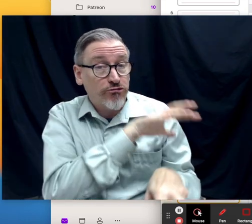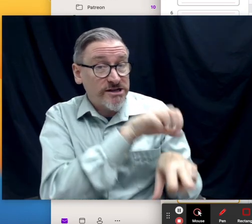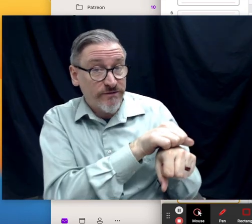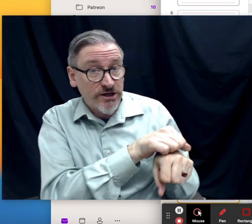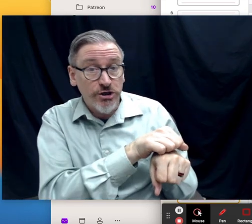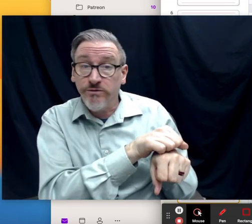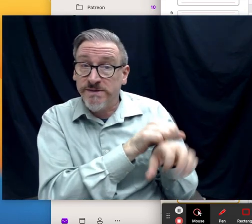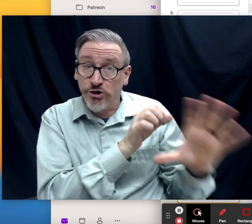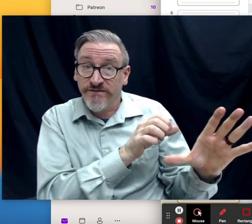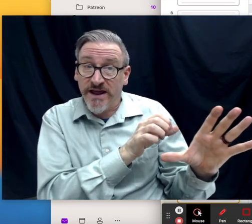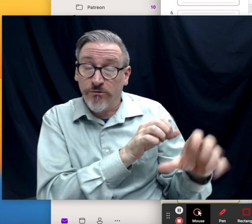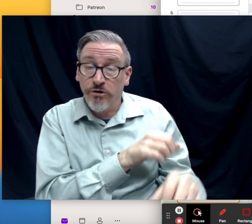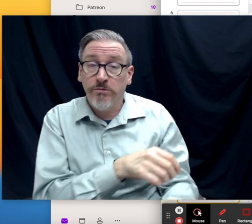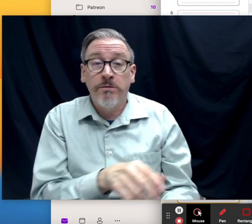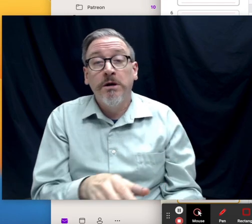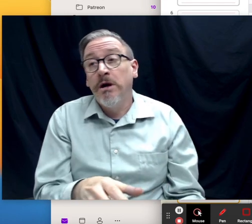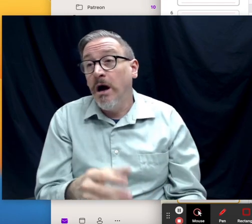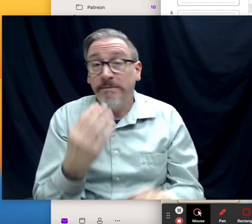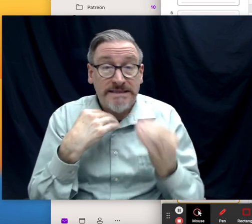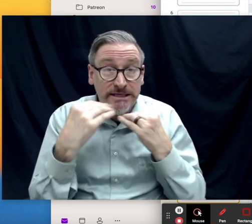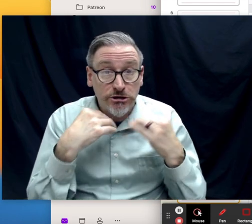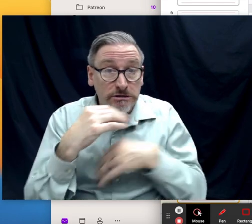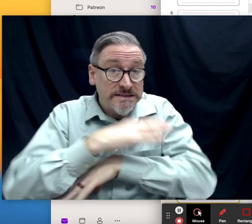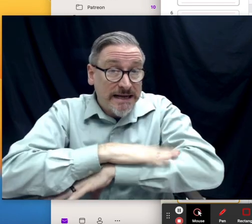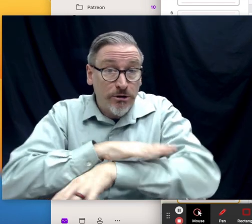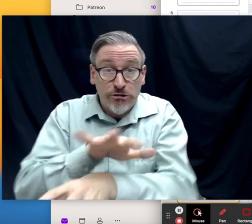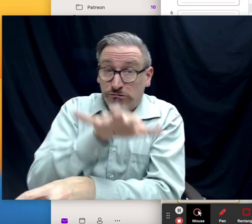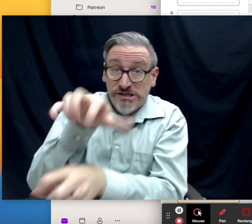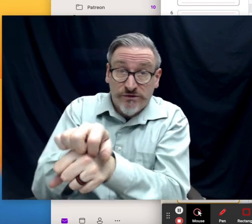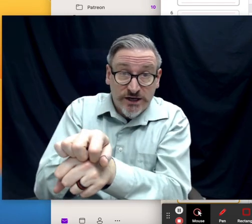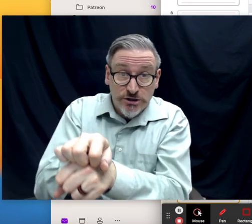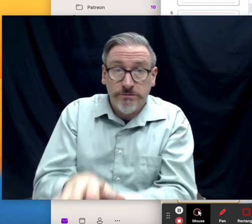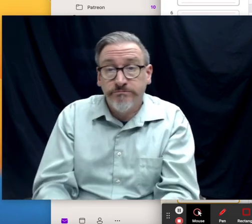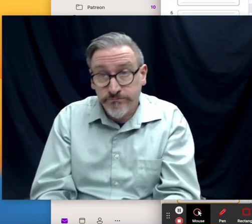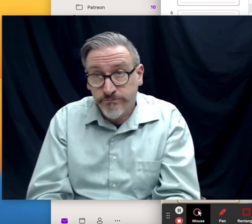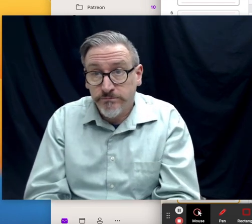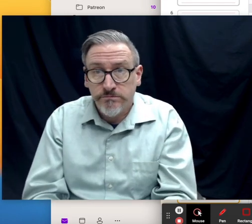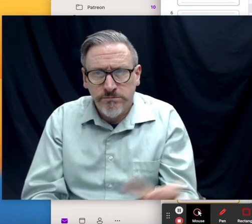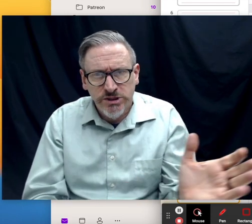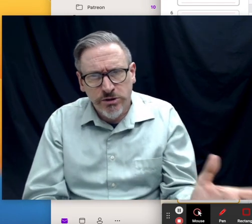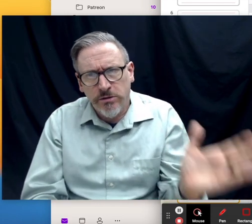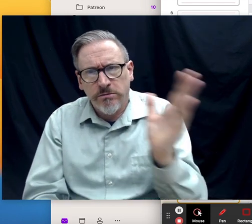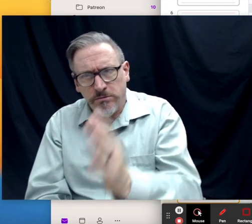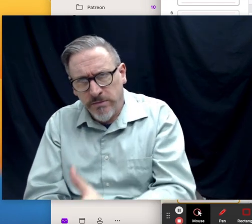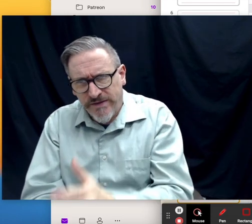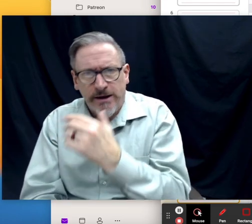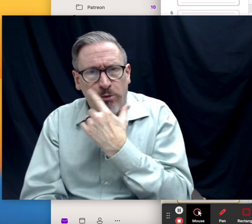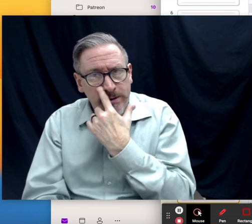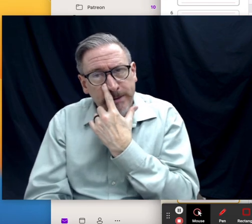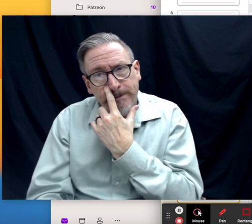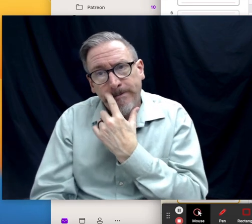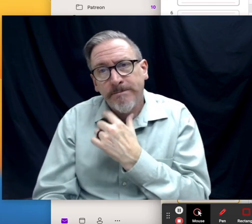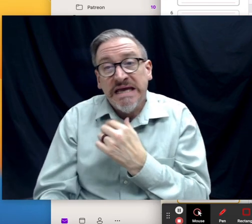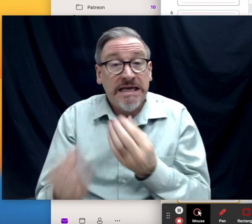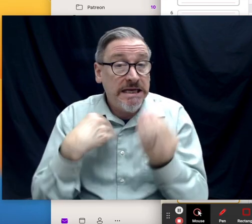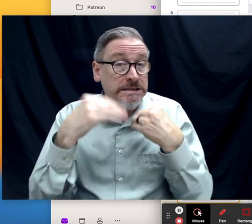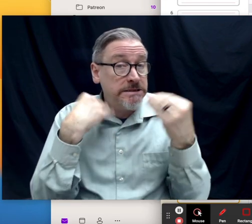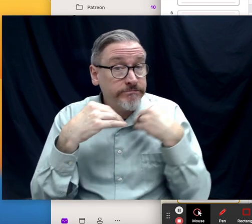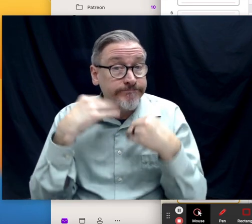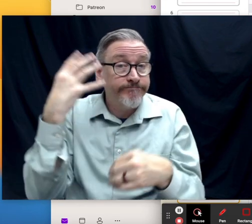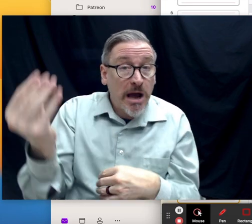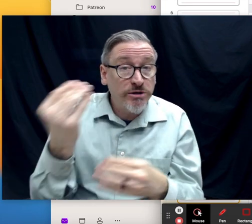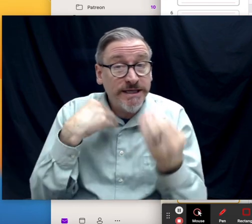Hotel reservation, you reserve that room. Dinner table reservation. So that an appointment.